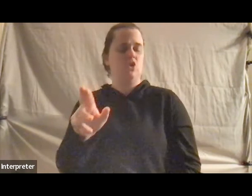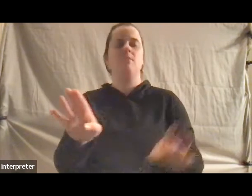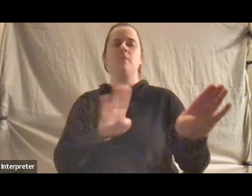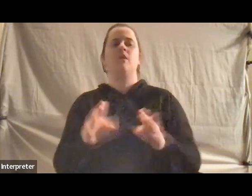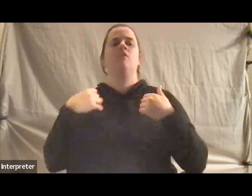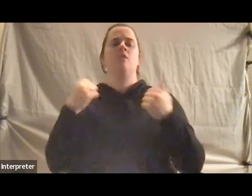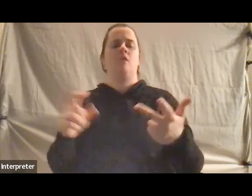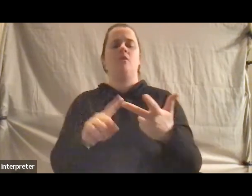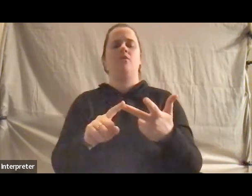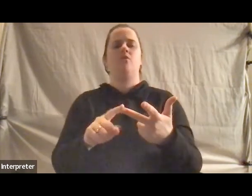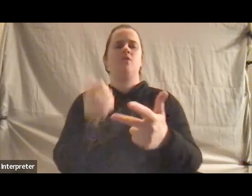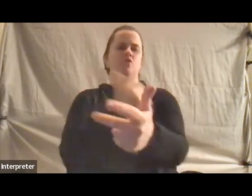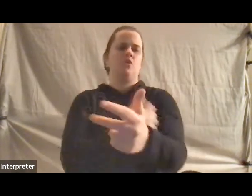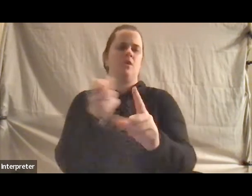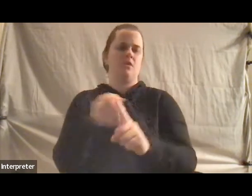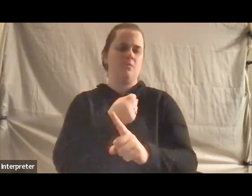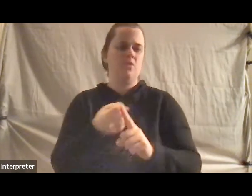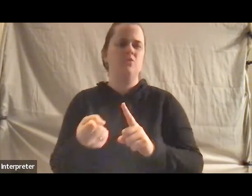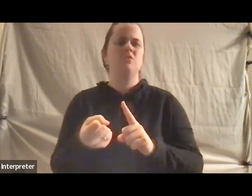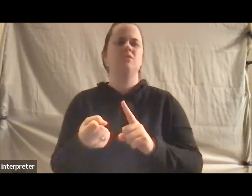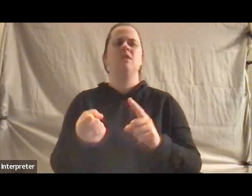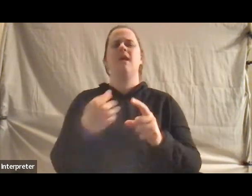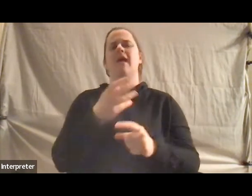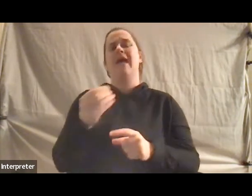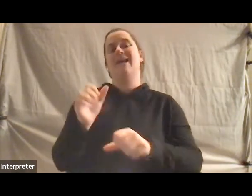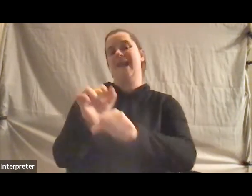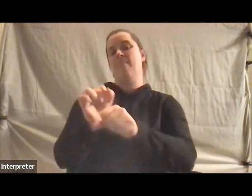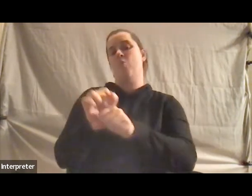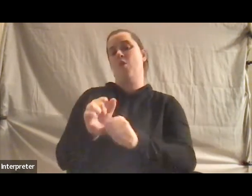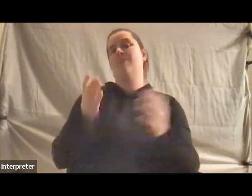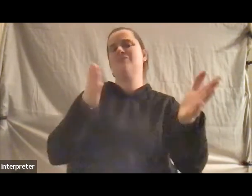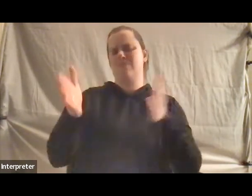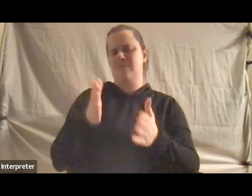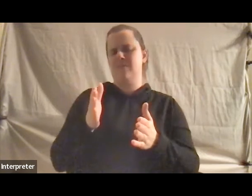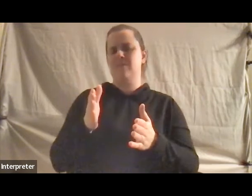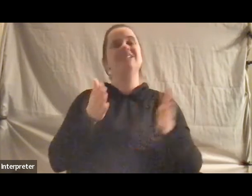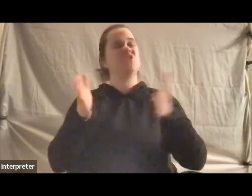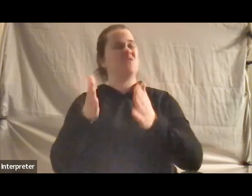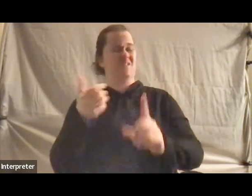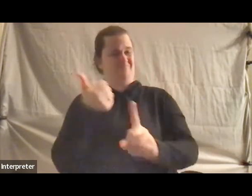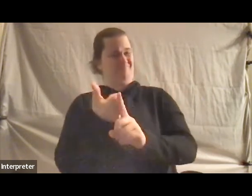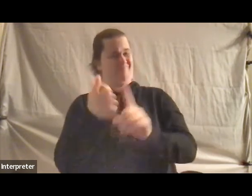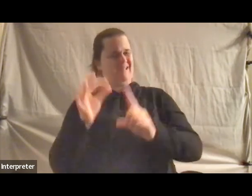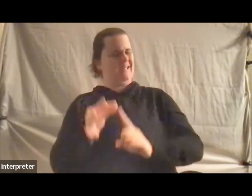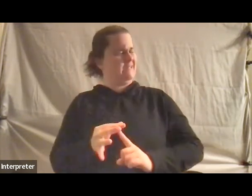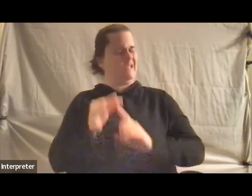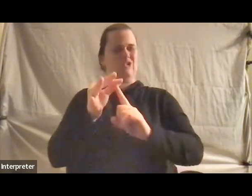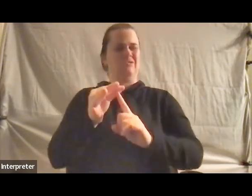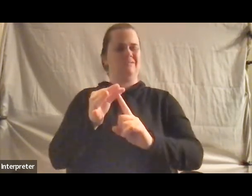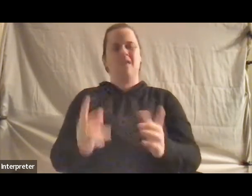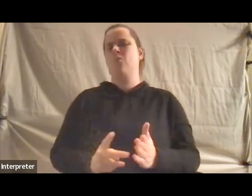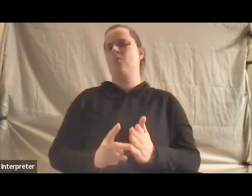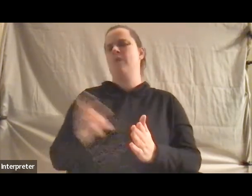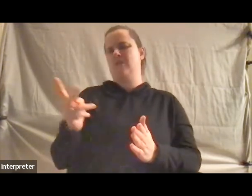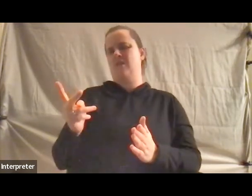substance use, and employment services. We know these services are essential, and we have doubled the size of